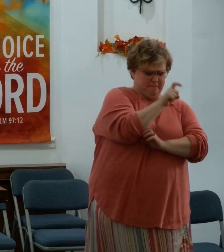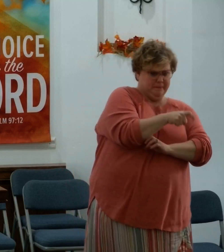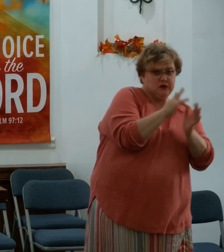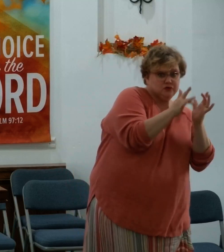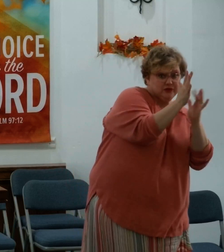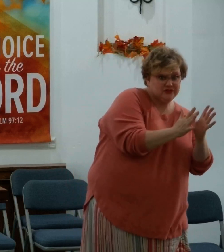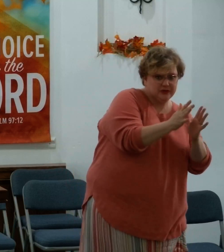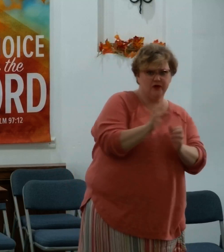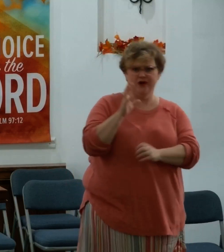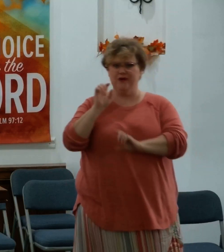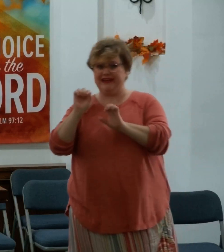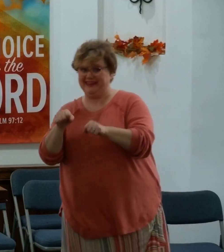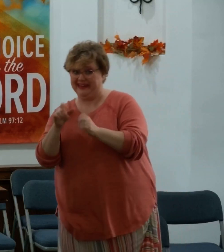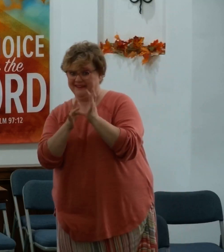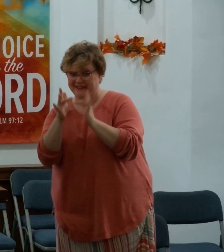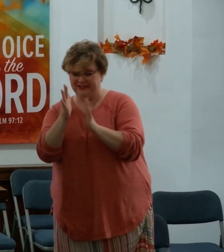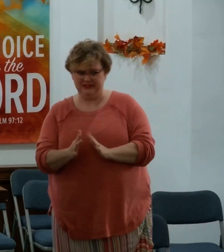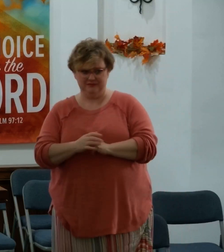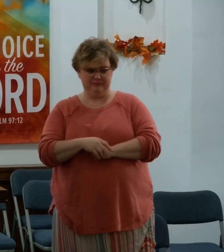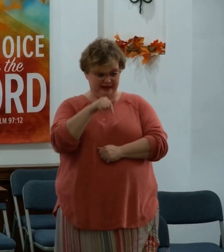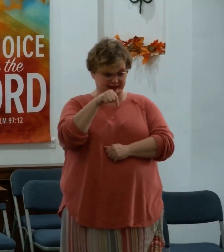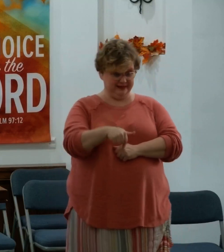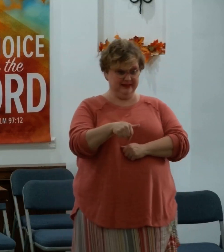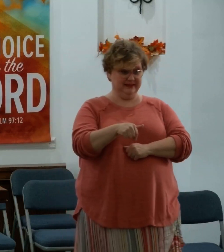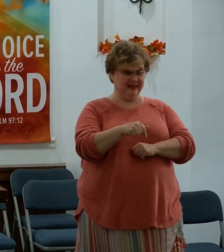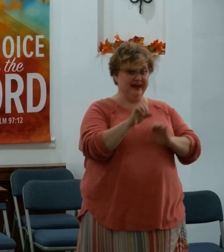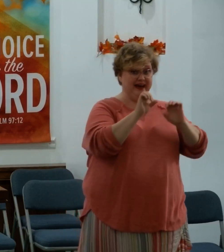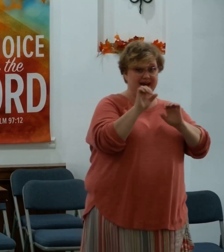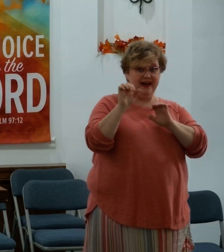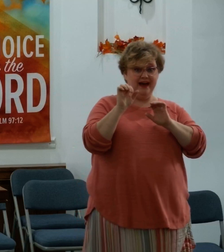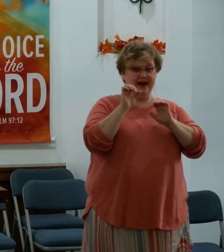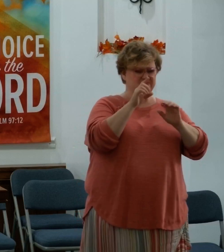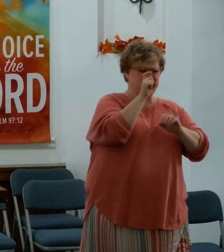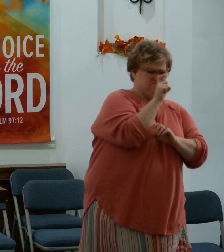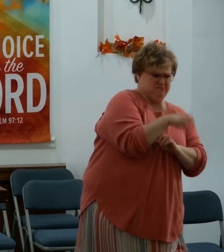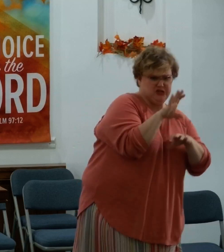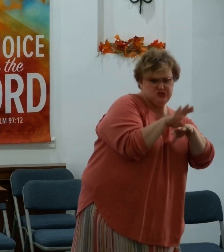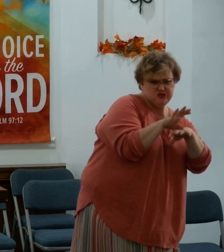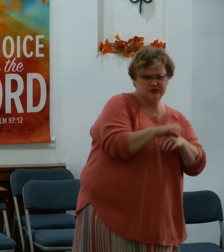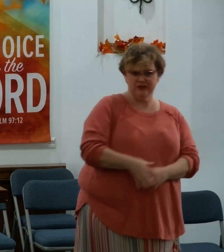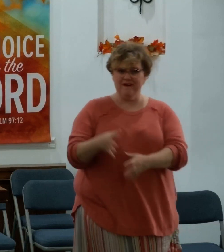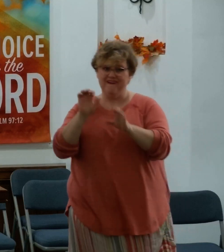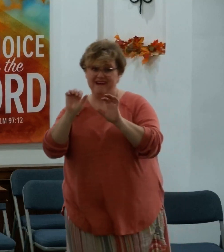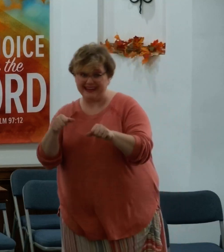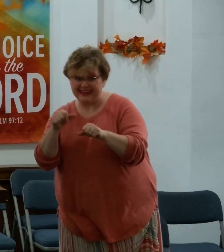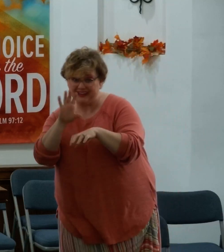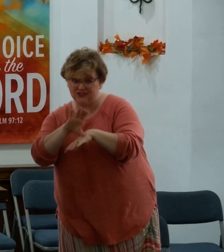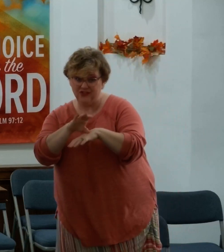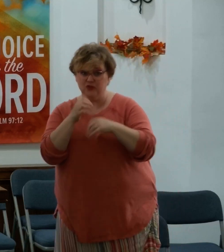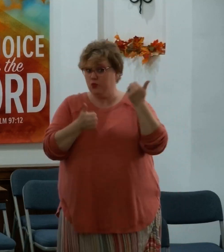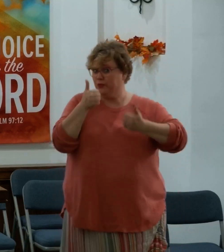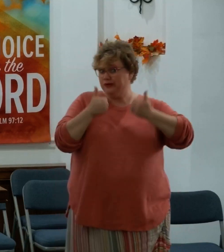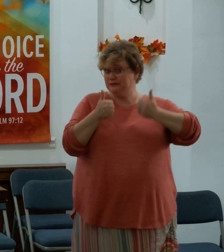Christian? Is this a got-to church or a get-to church? All right.